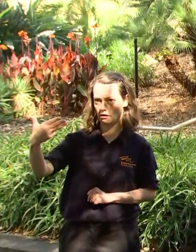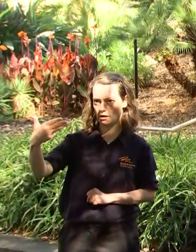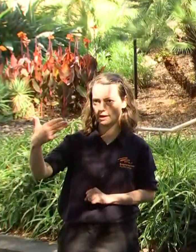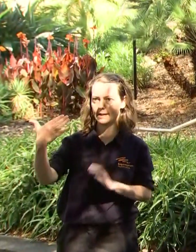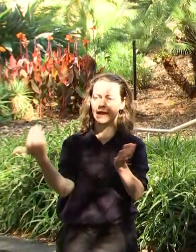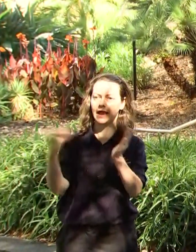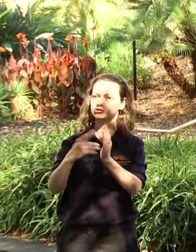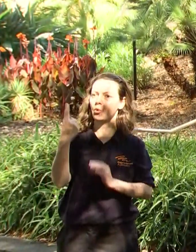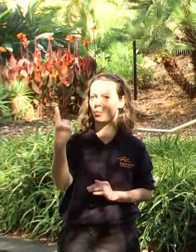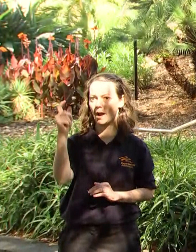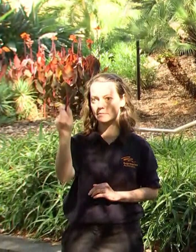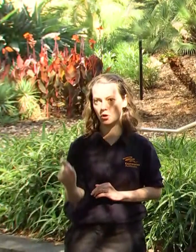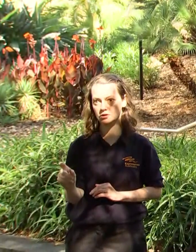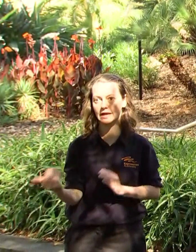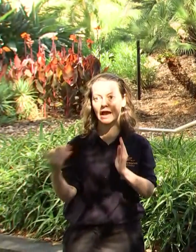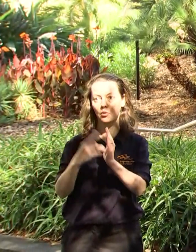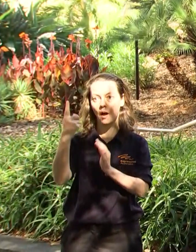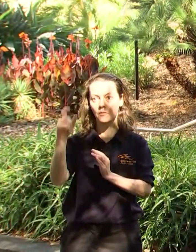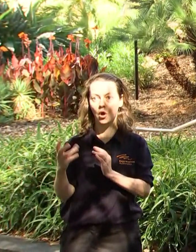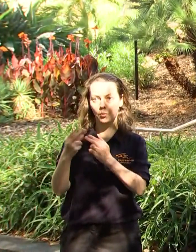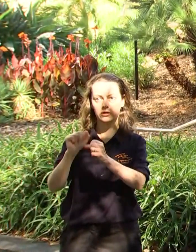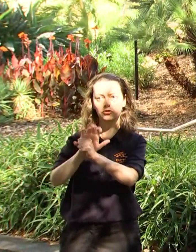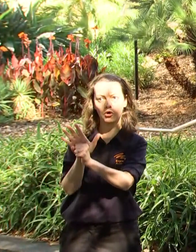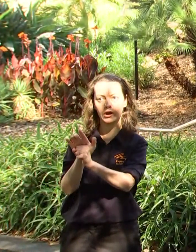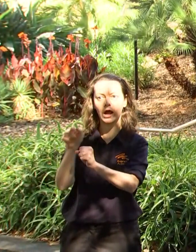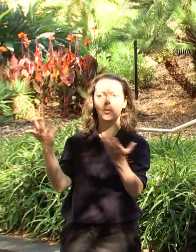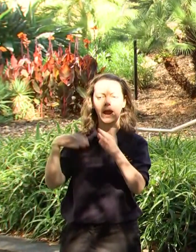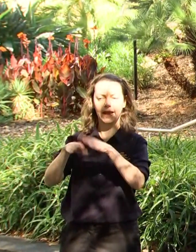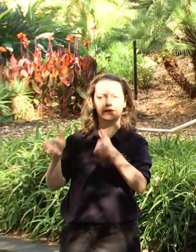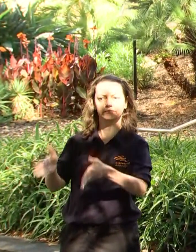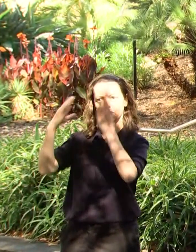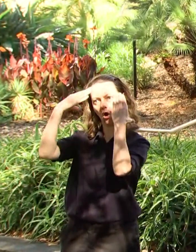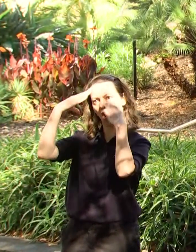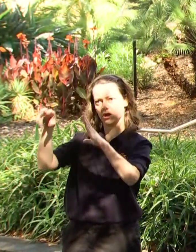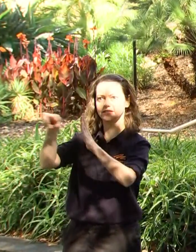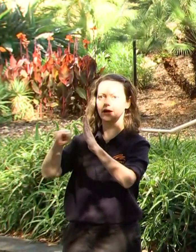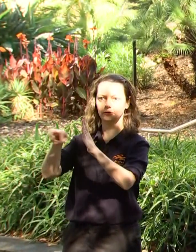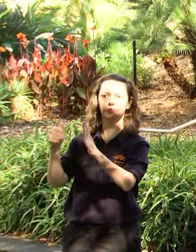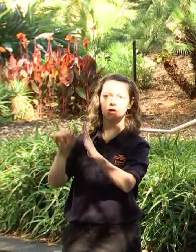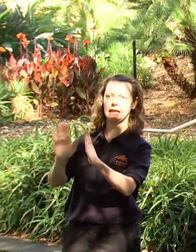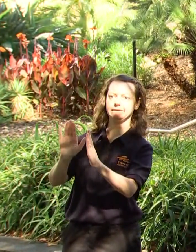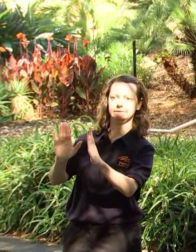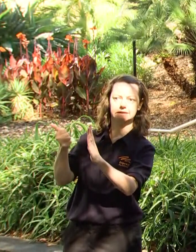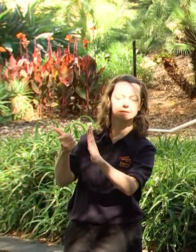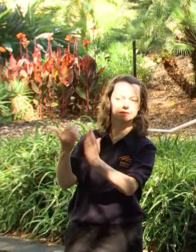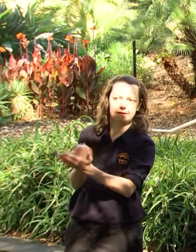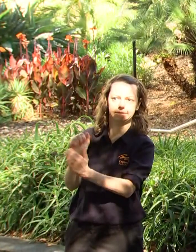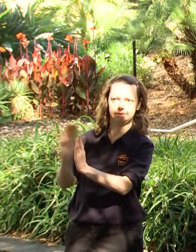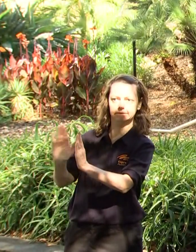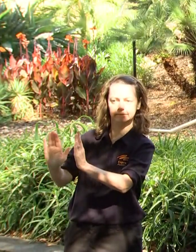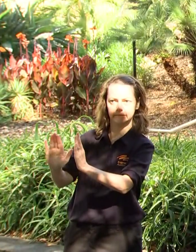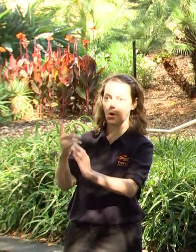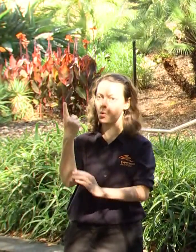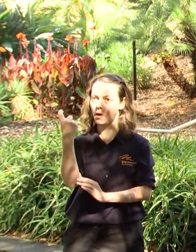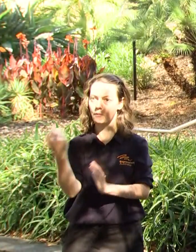new case. I want to stress that's not a community case. It's a case of a returned traveller who is safely tucked away in hotel quarantine. So that